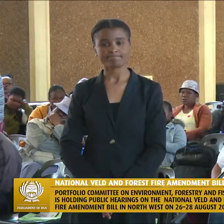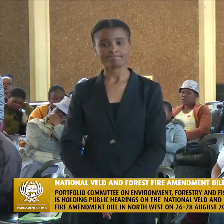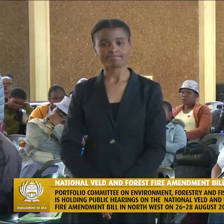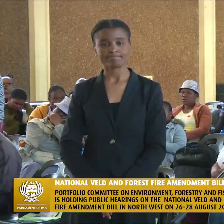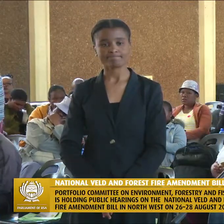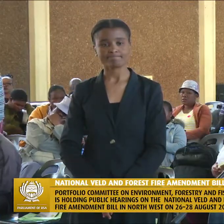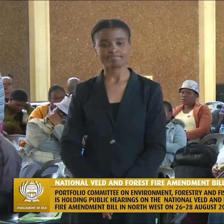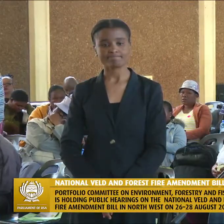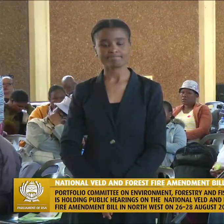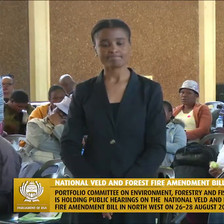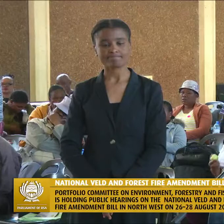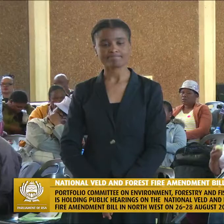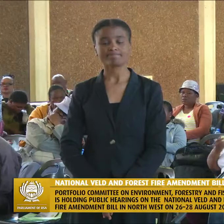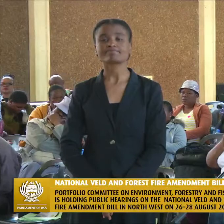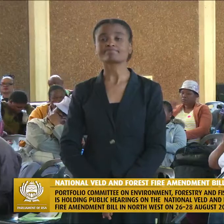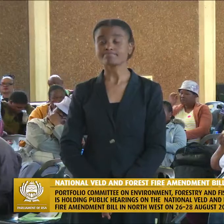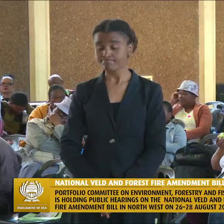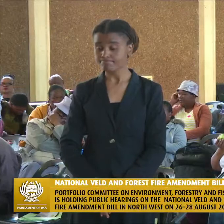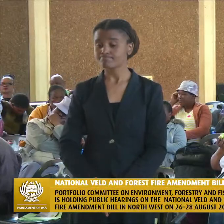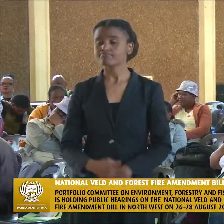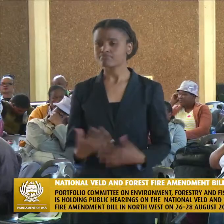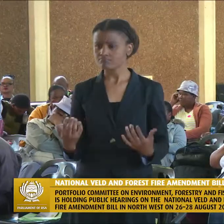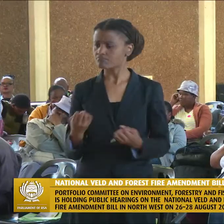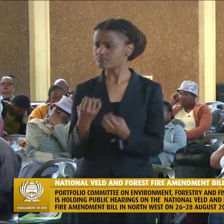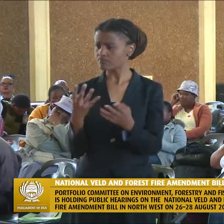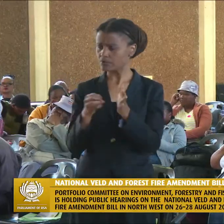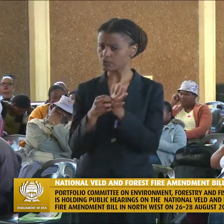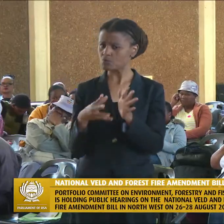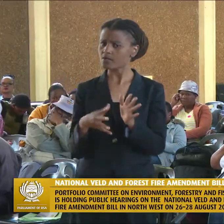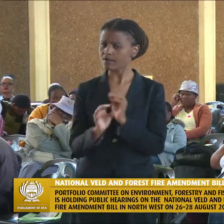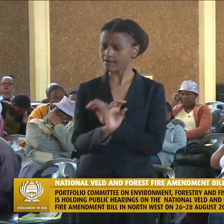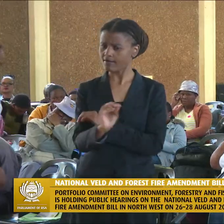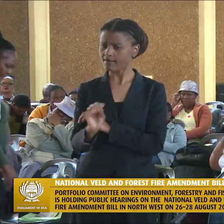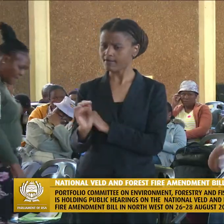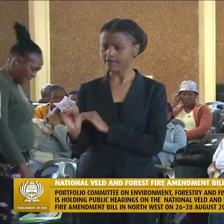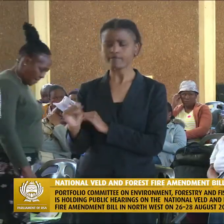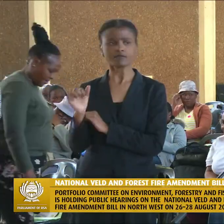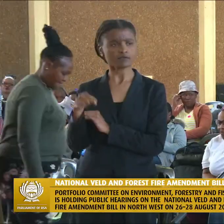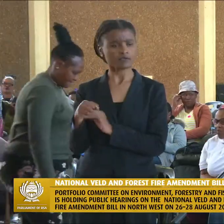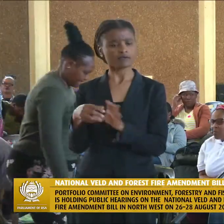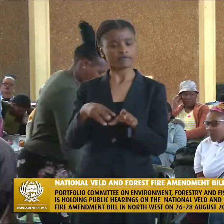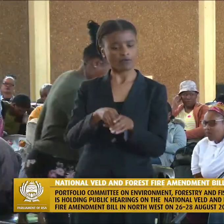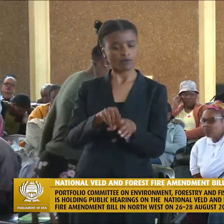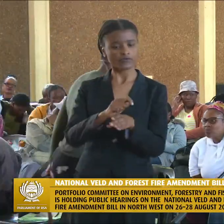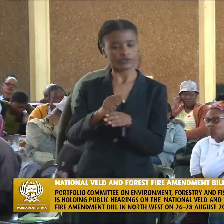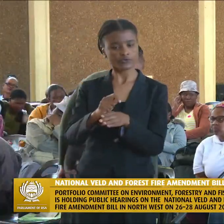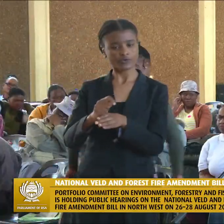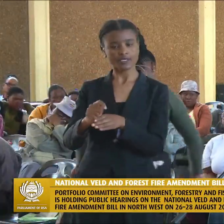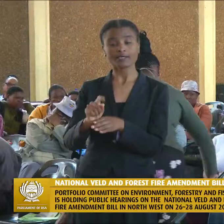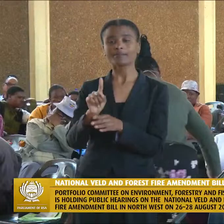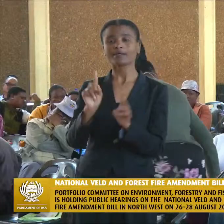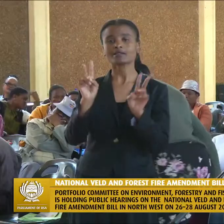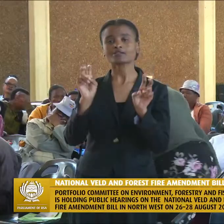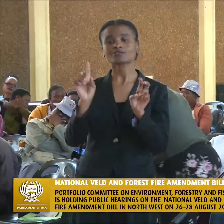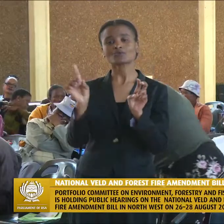equipment we do have students who whom we are training but we